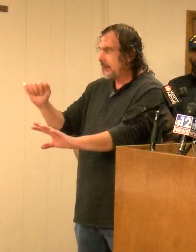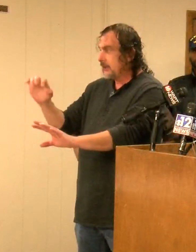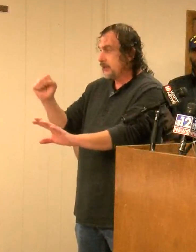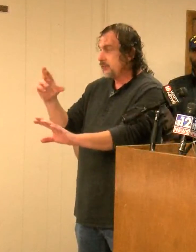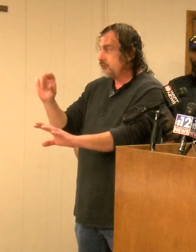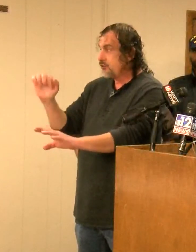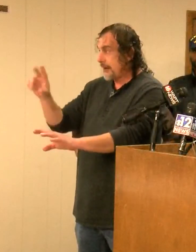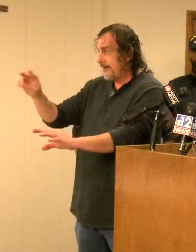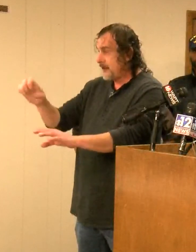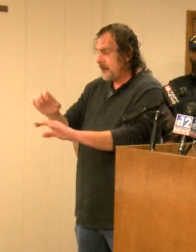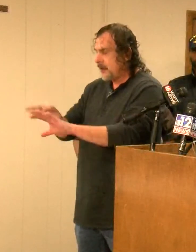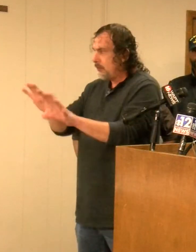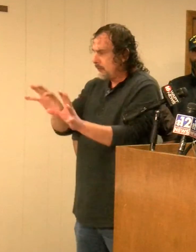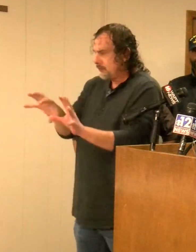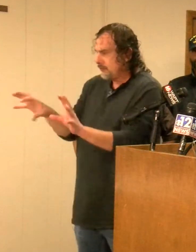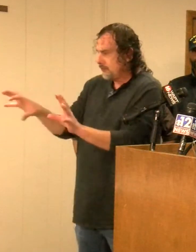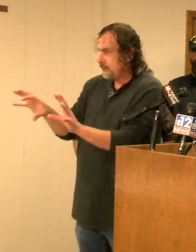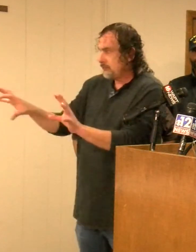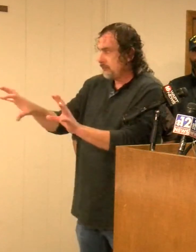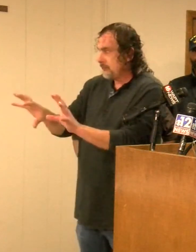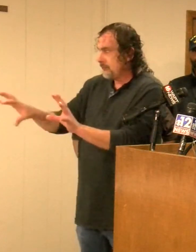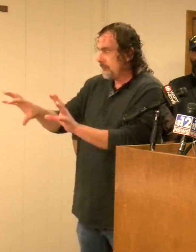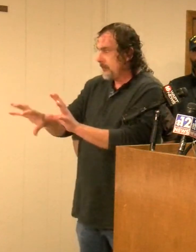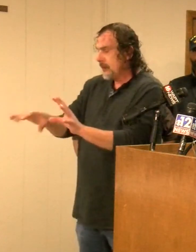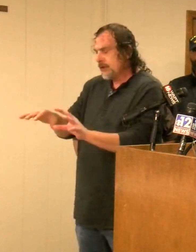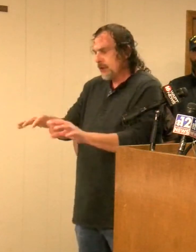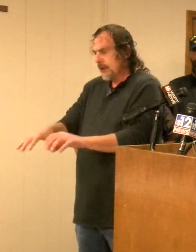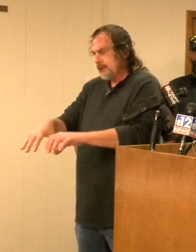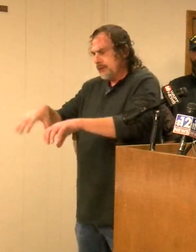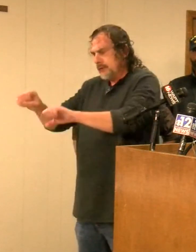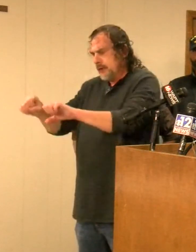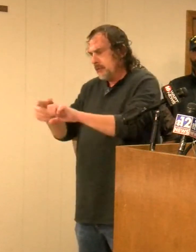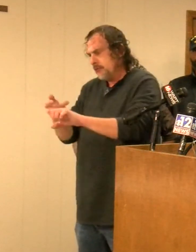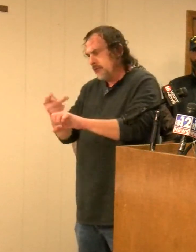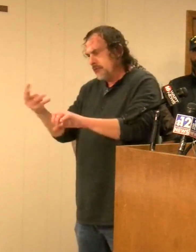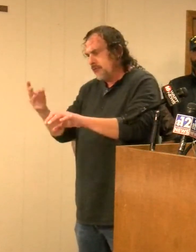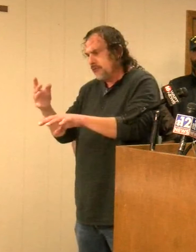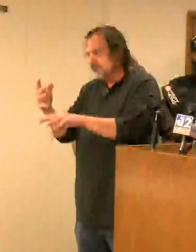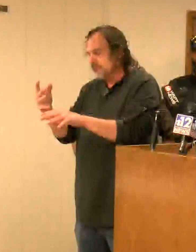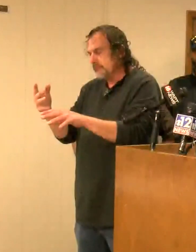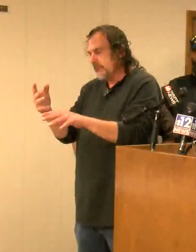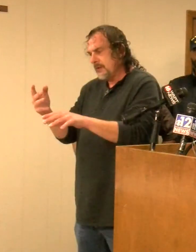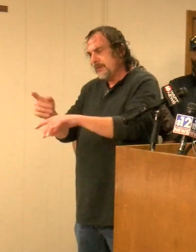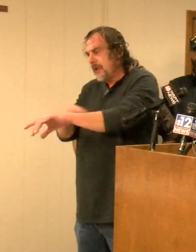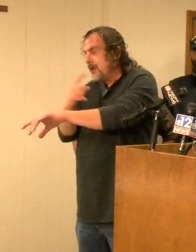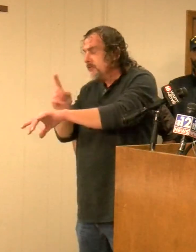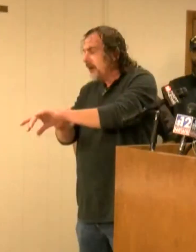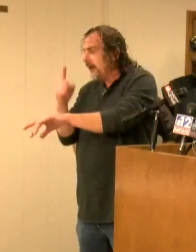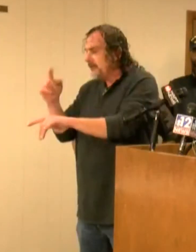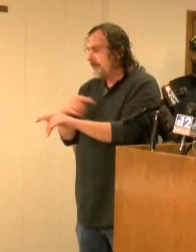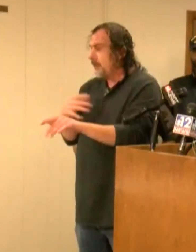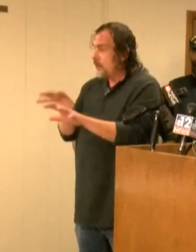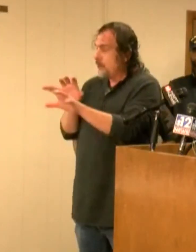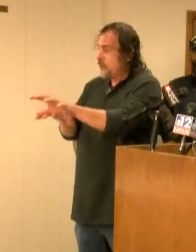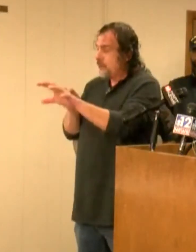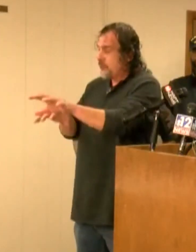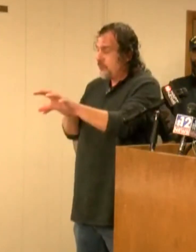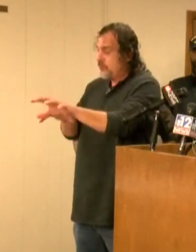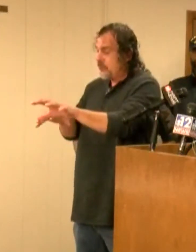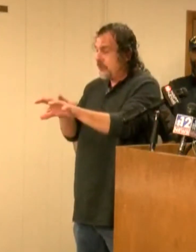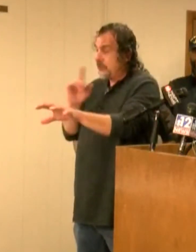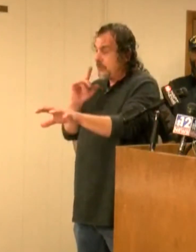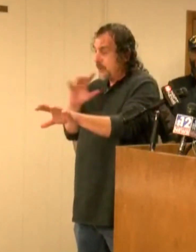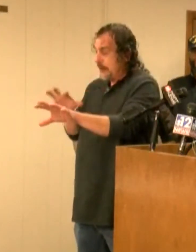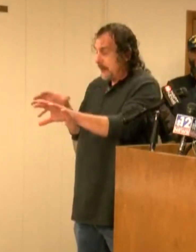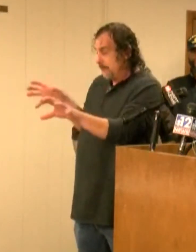It's stored off to the side there, so it's going to take a long time for this rainfall to, from the rainfall that's actually come, the